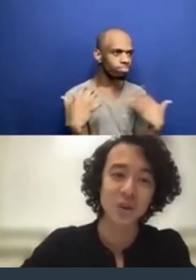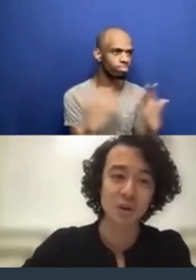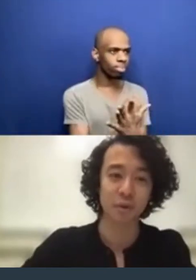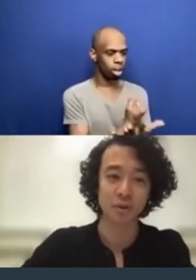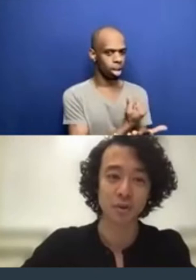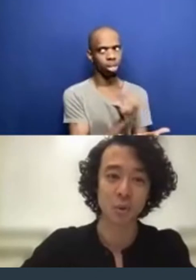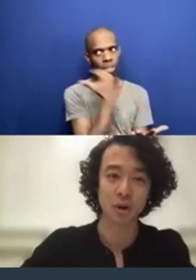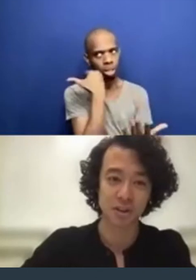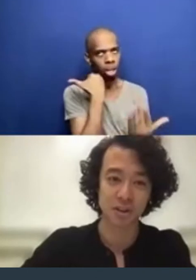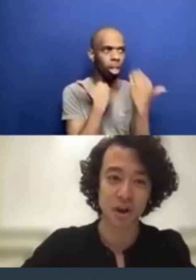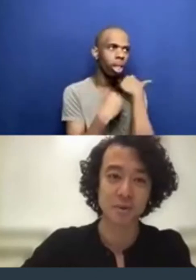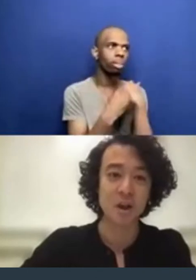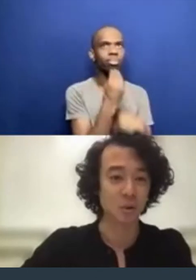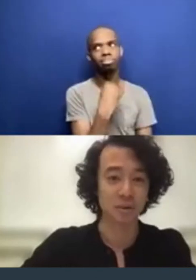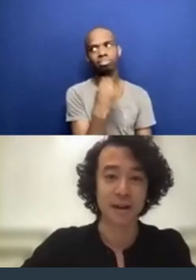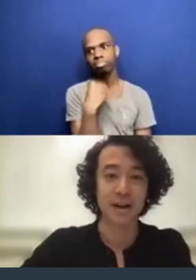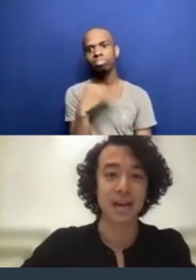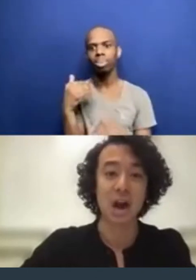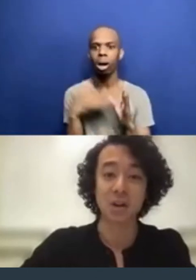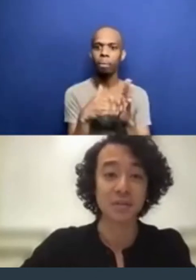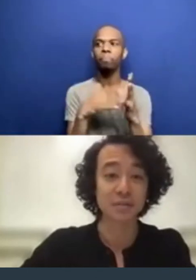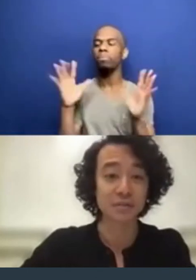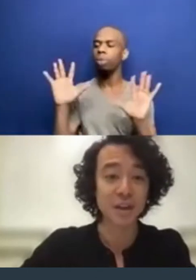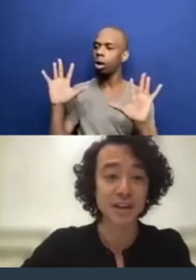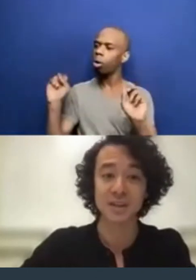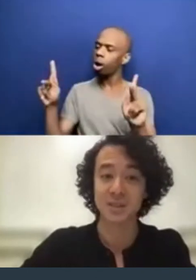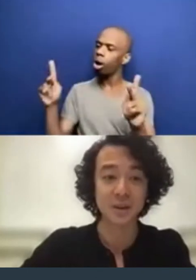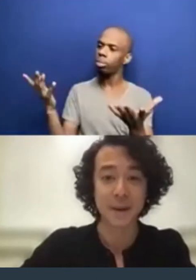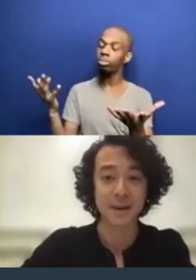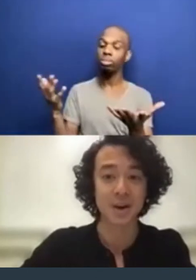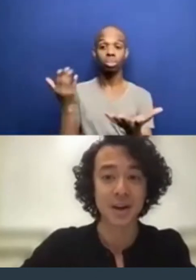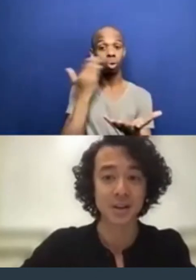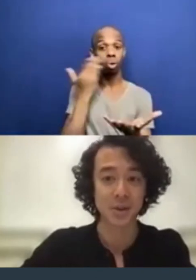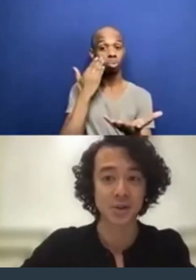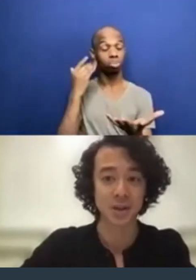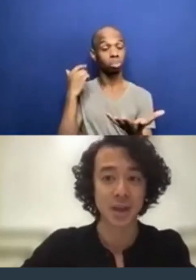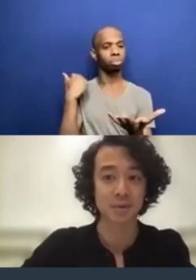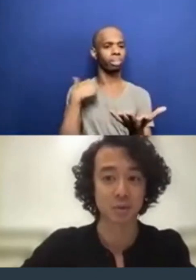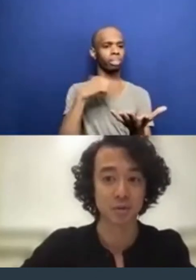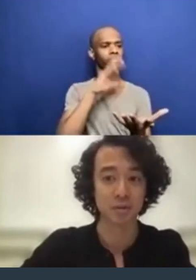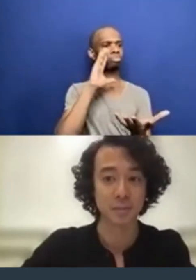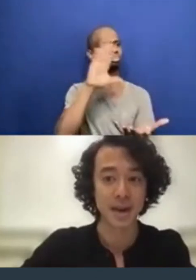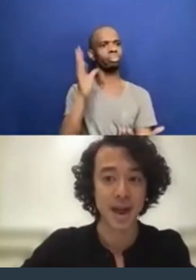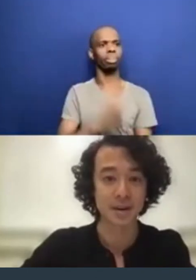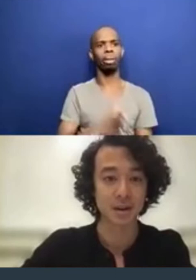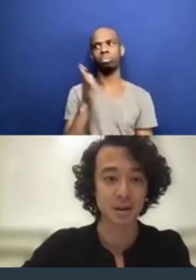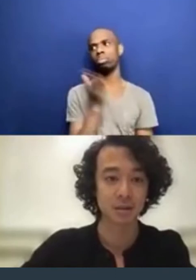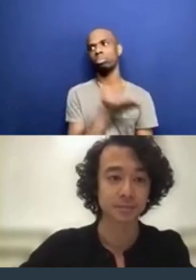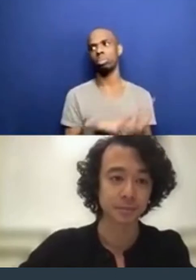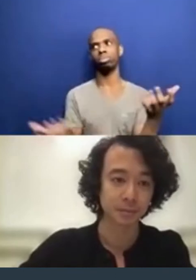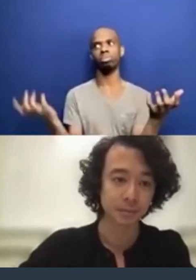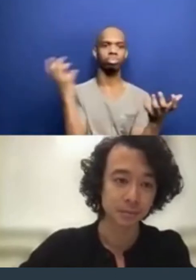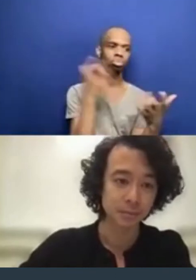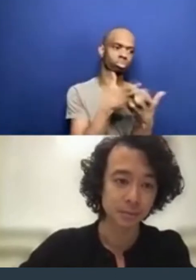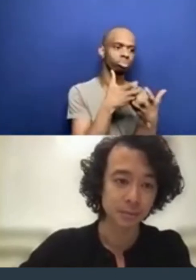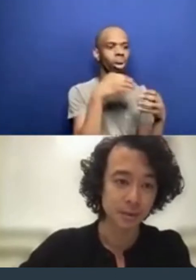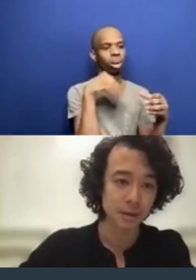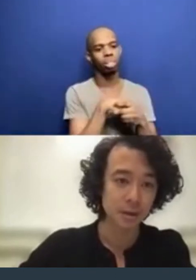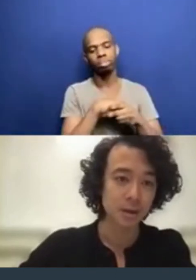I could afford to work a job where the fact that I'll never fit in didn't matter as long as I kept a roof over my head.